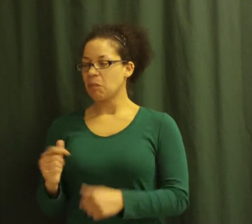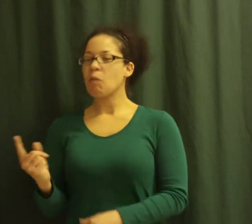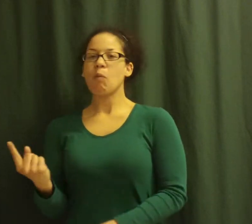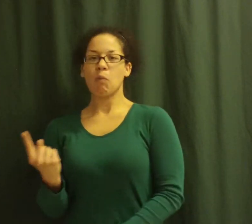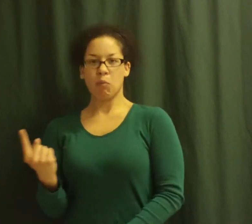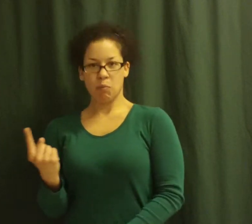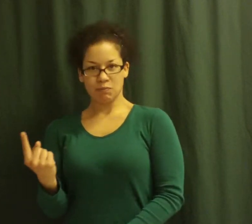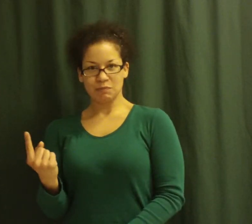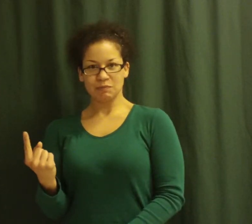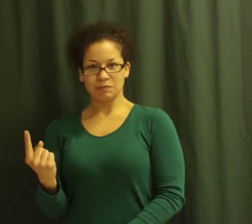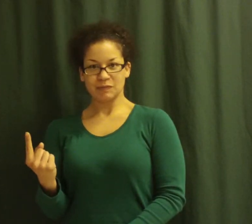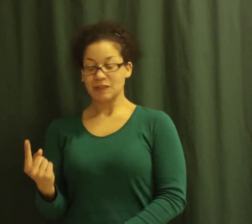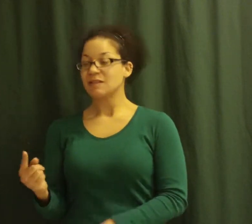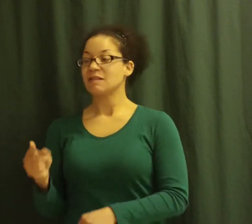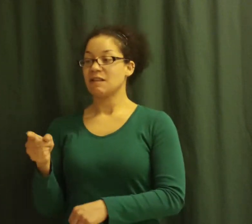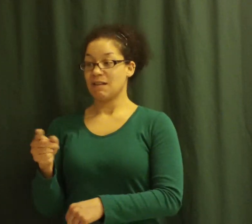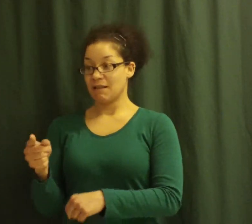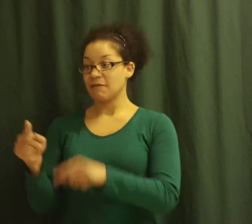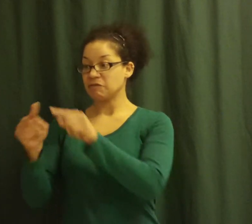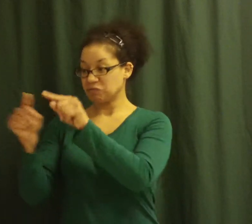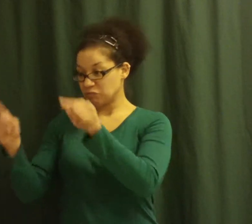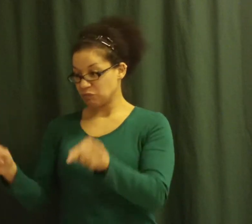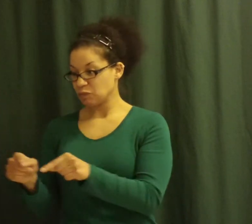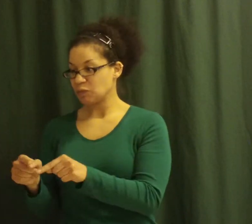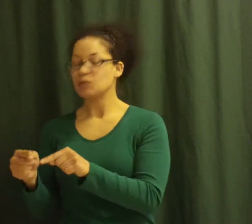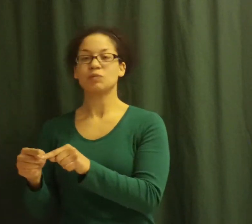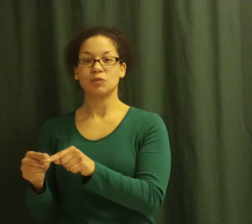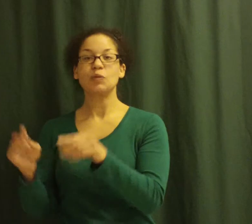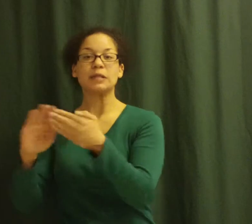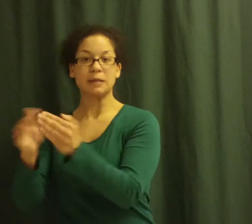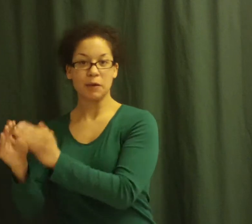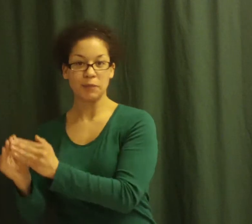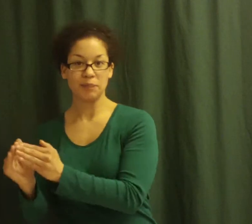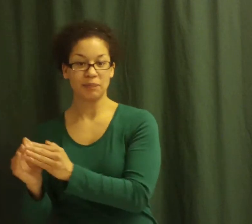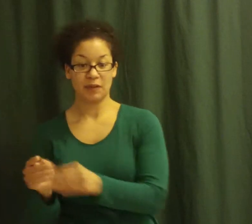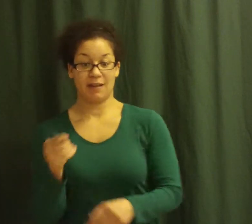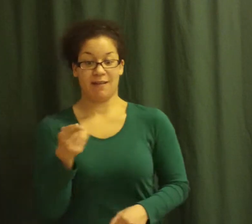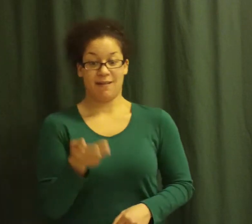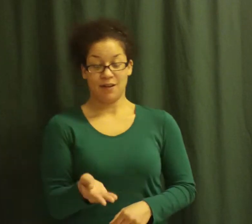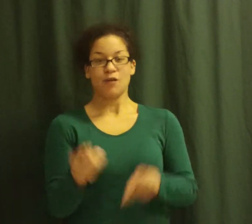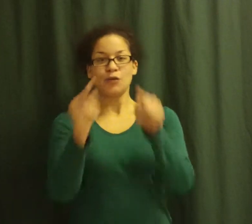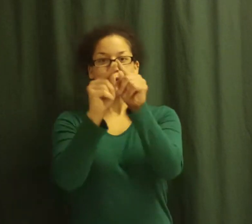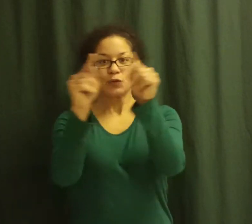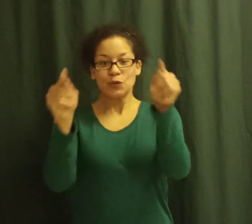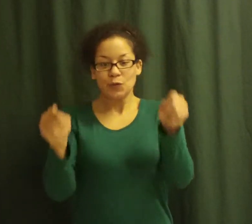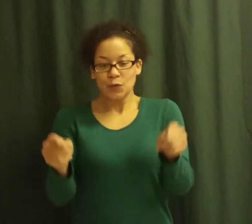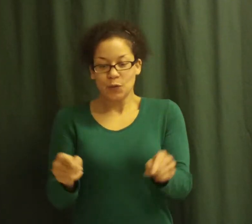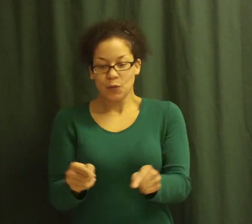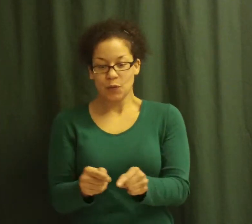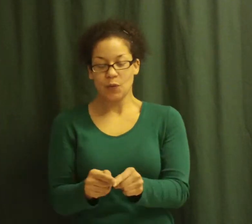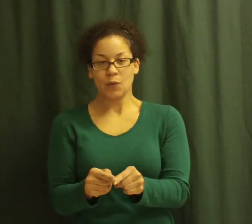Here are the circles. They live all by themselves in Circle Town.